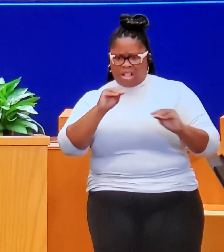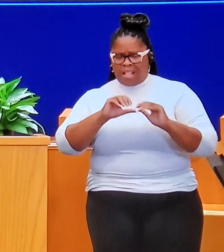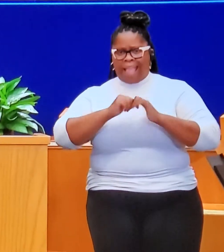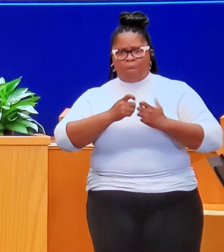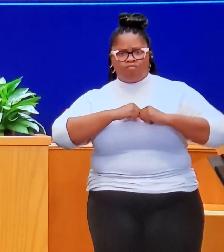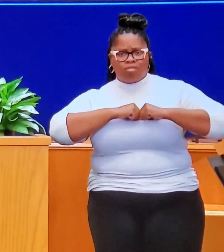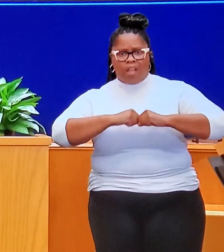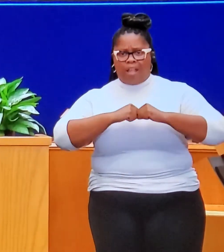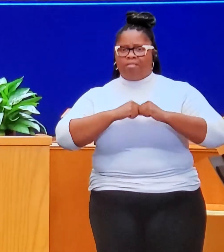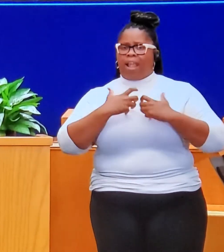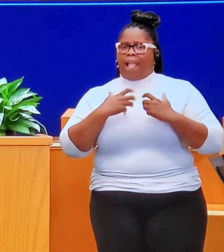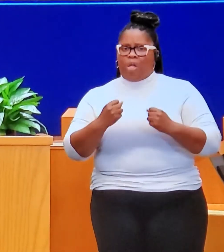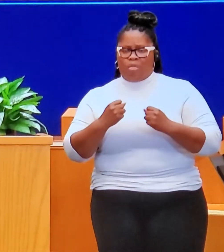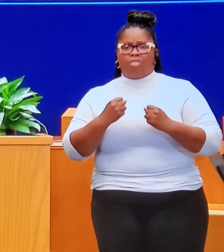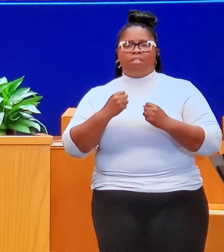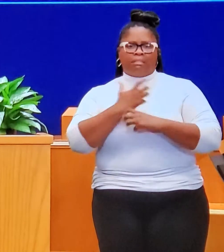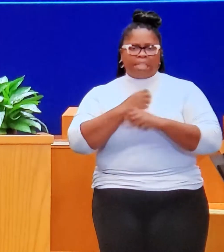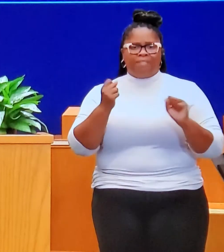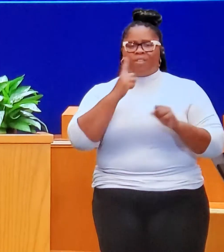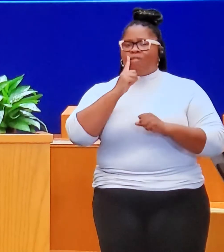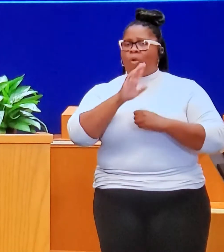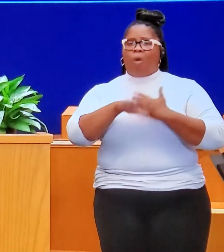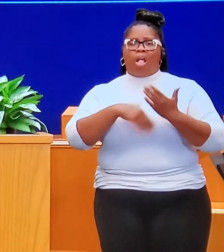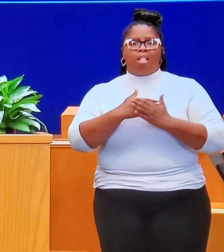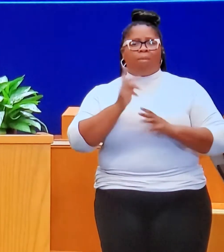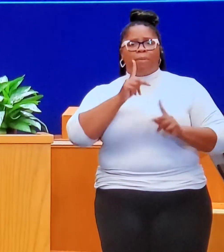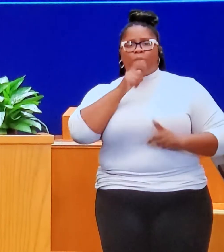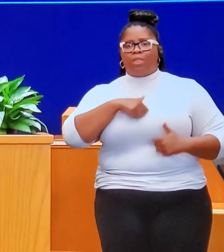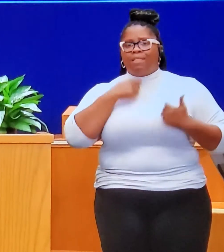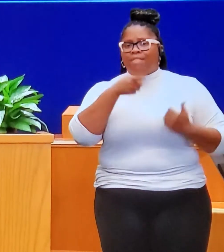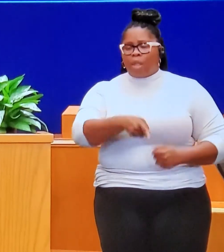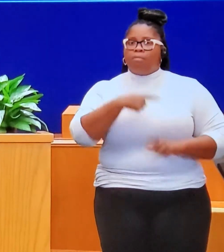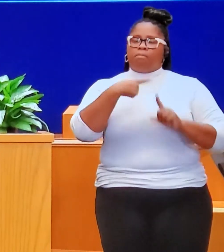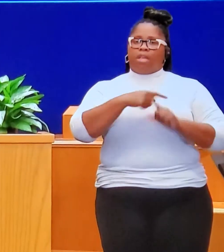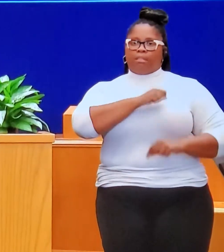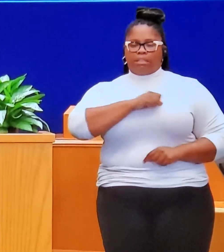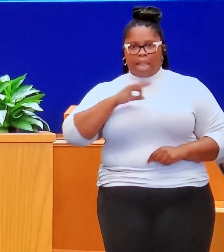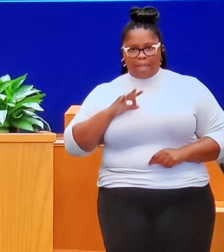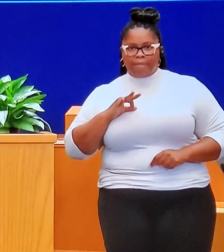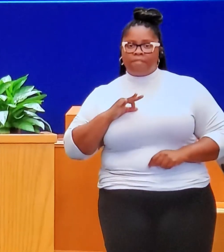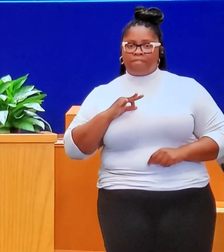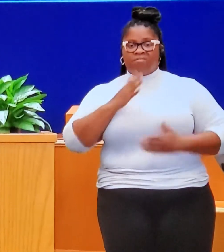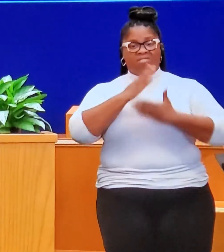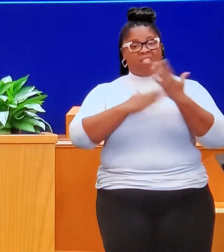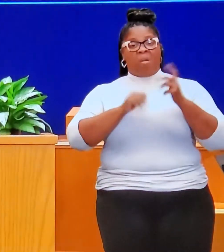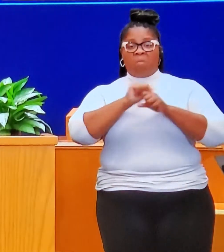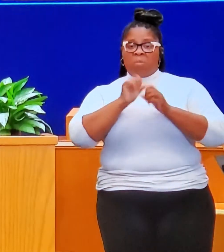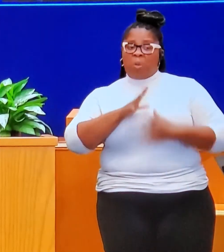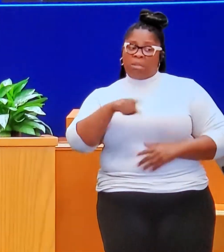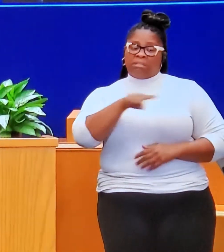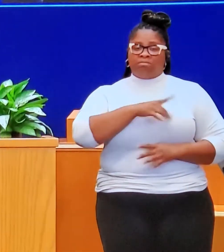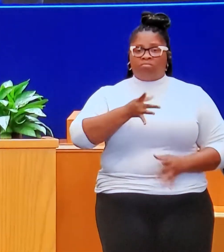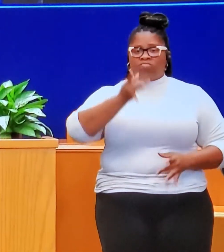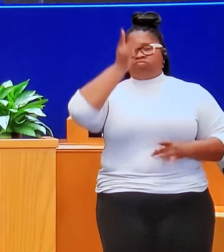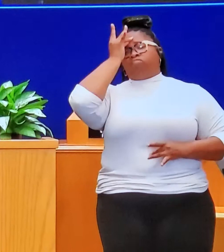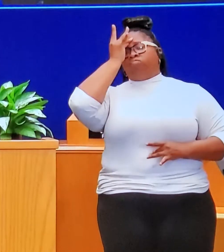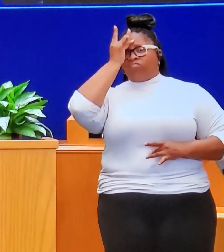their residents and their staff, because many of them have employees that also have become infected with